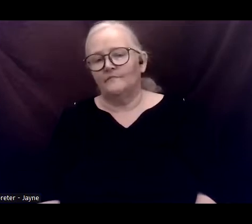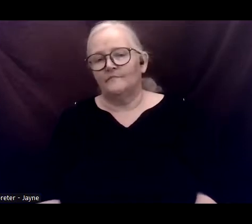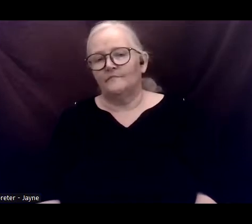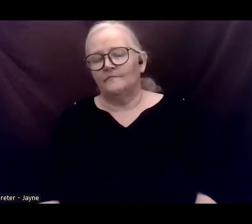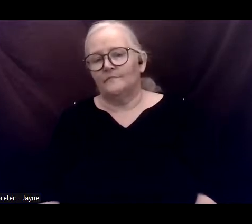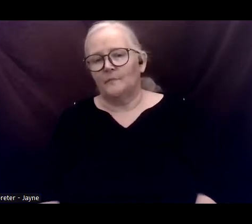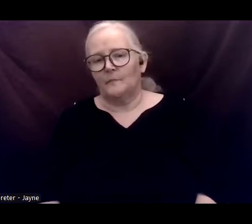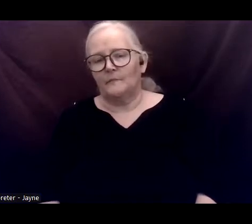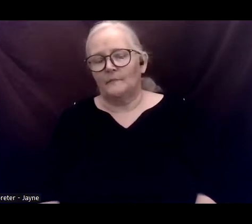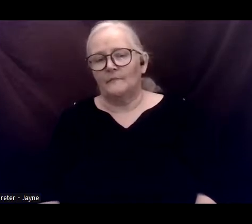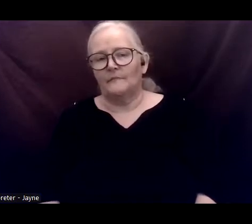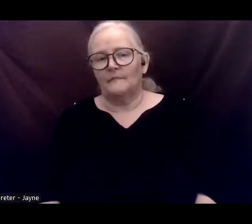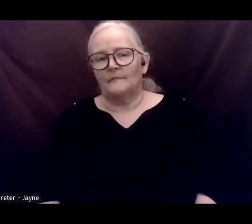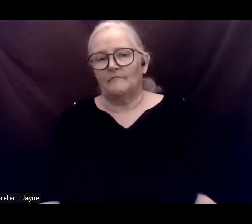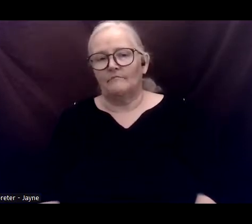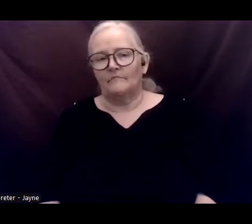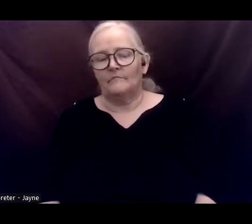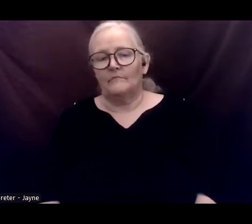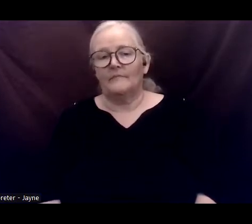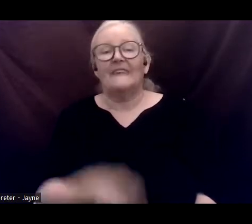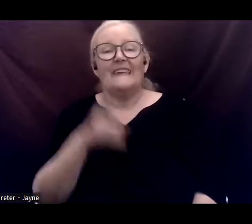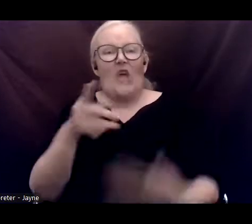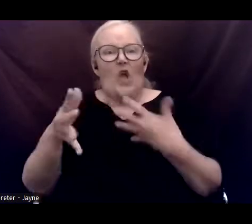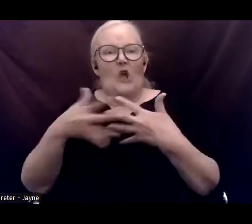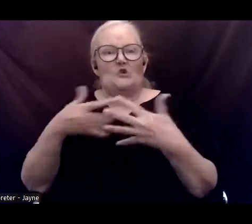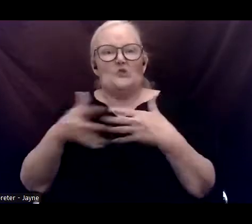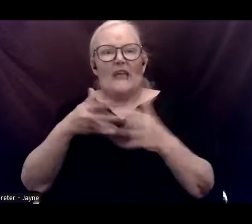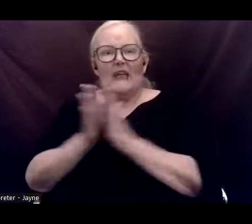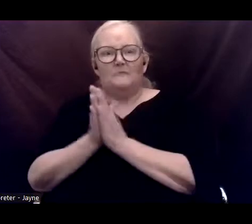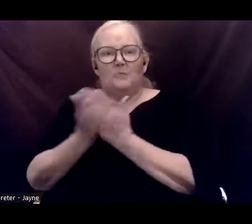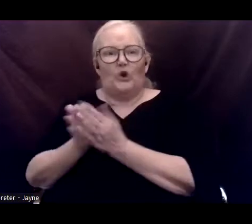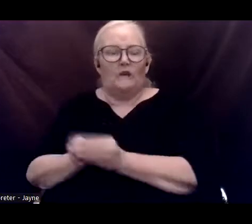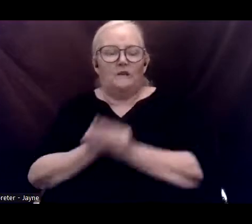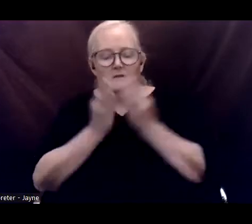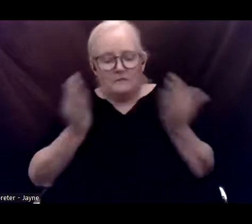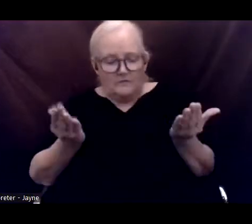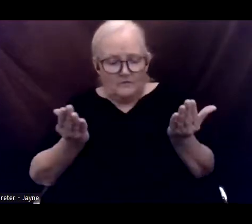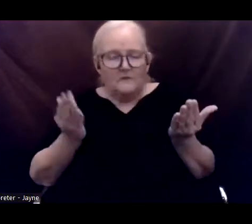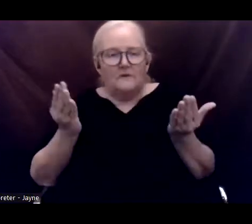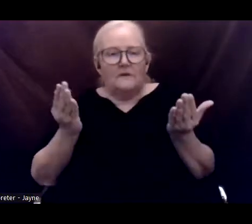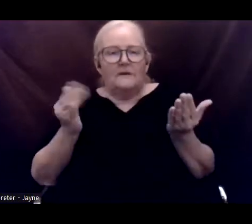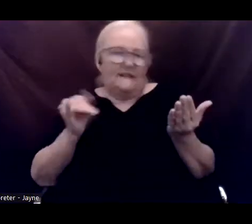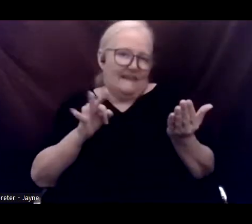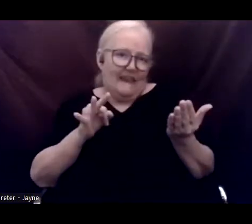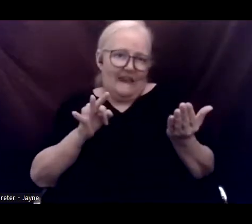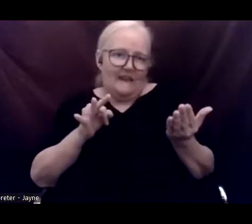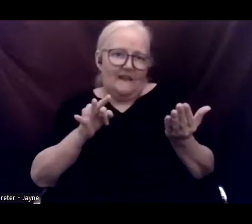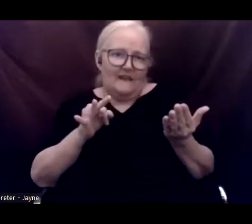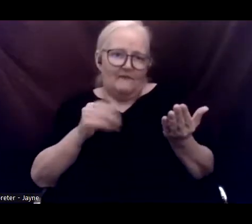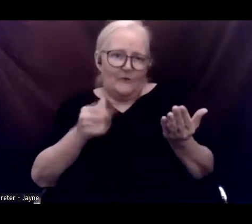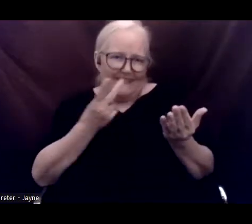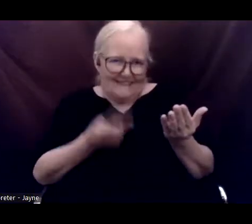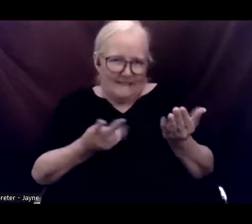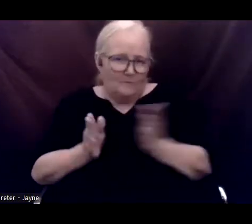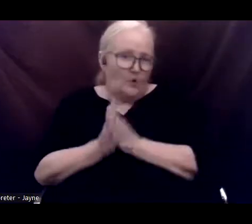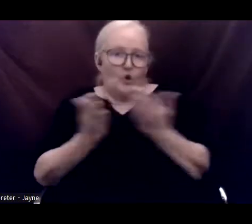I think it would be helpful if you can grab your gray hymnals and you can see the four, if you have one close to you,